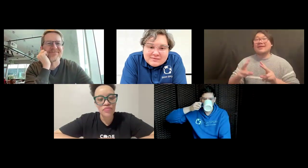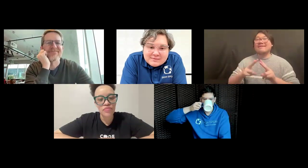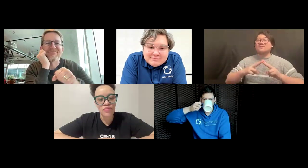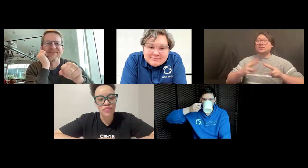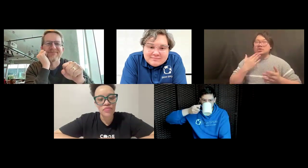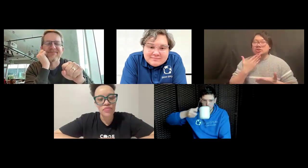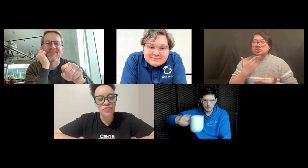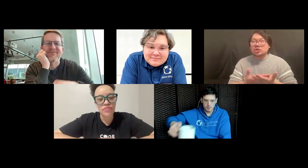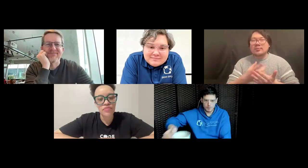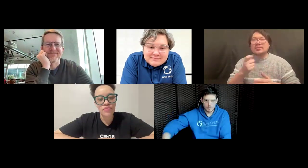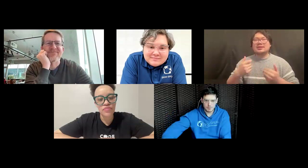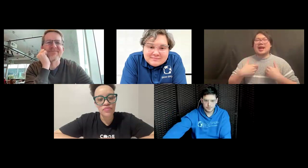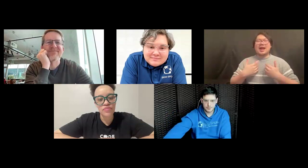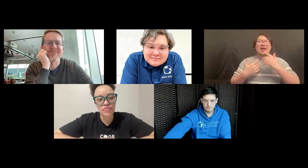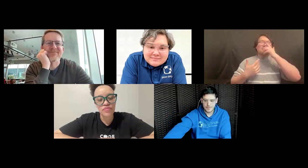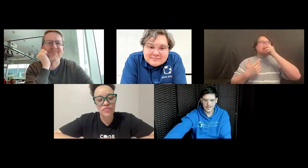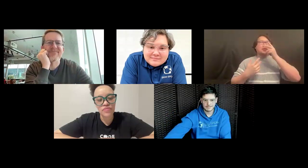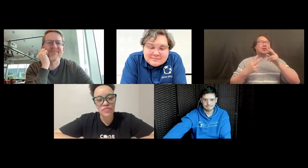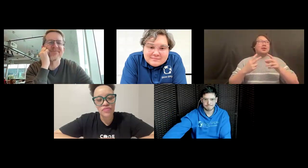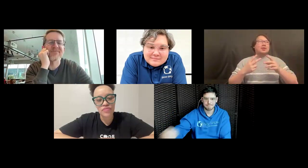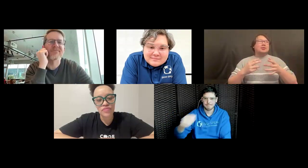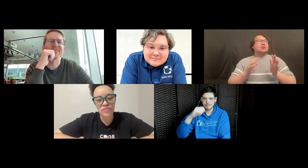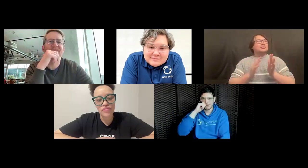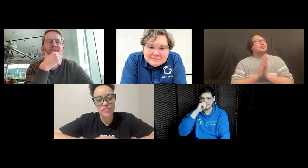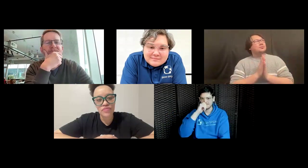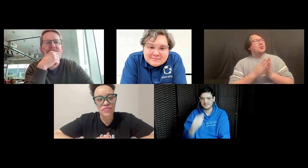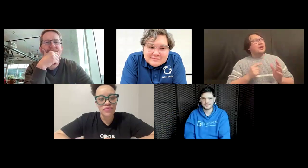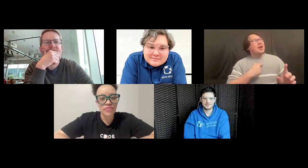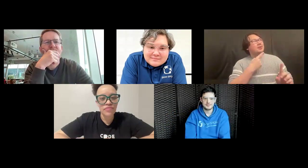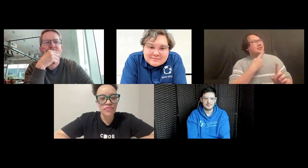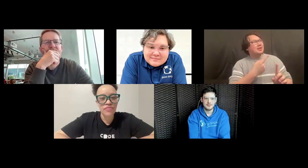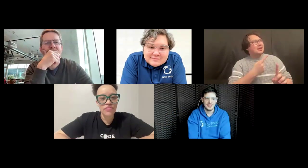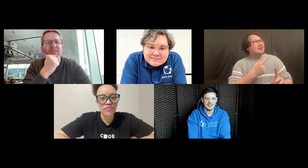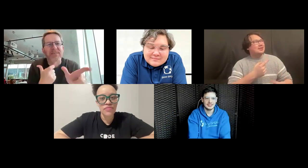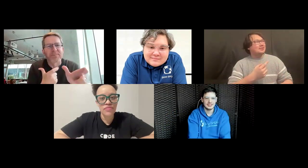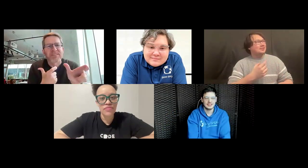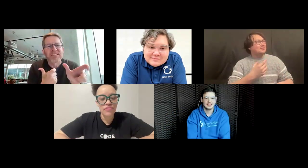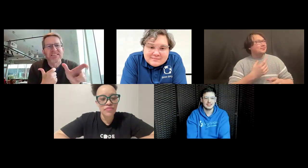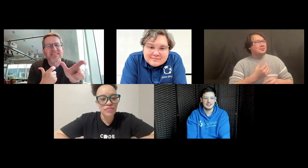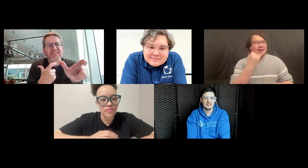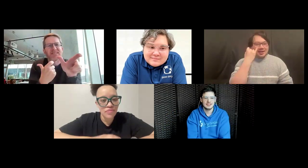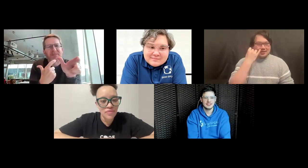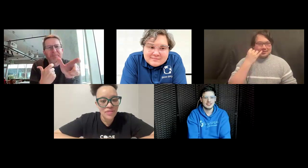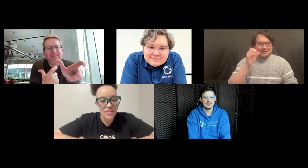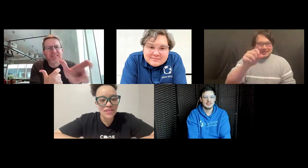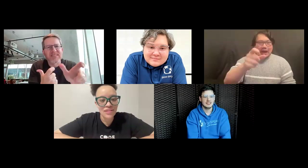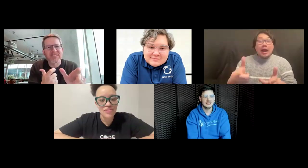you. And so it is very good on the back end. What do I want to say about that? BD,